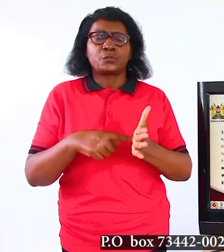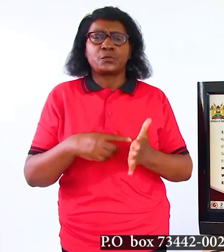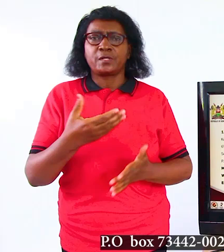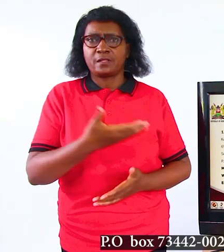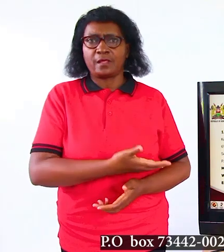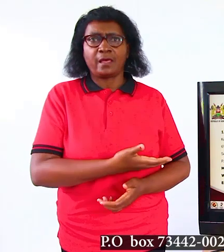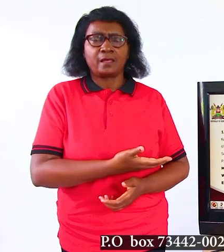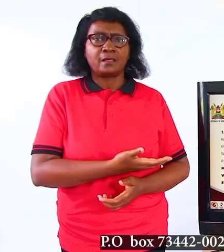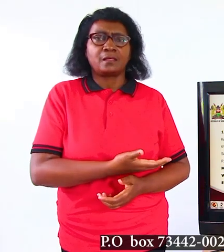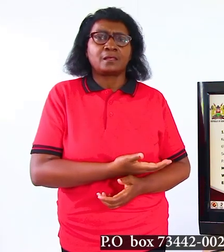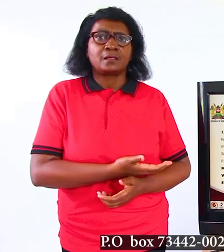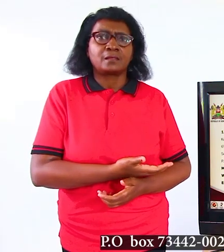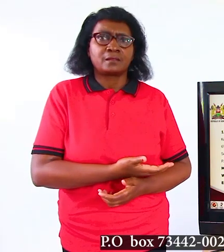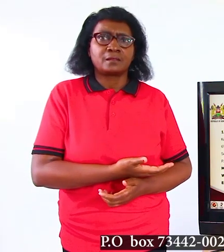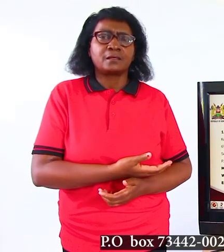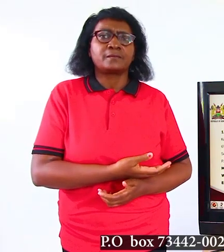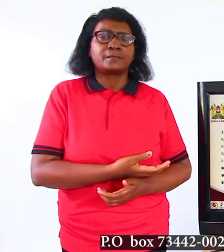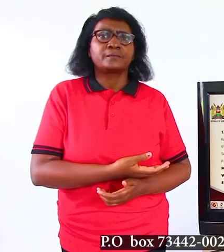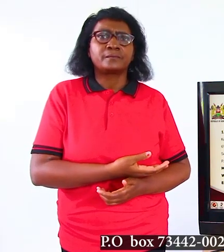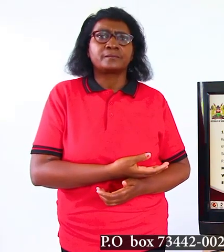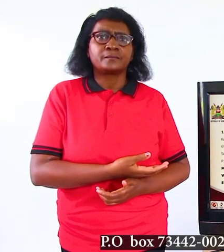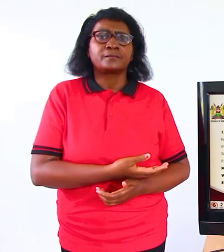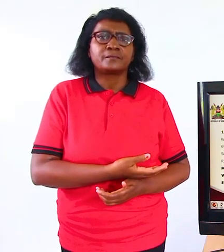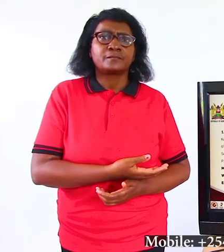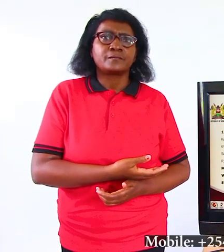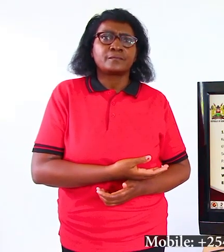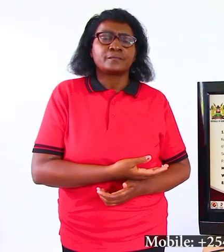73442 00200 Nairobi, Kenya. Mobile